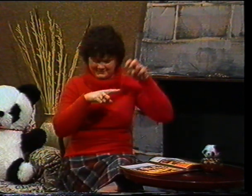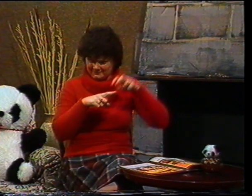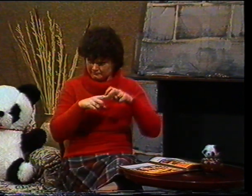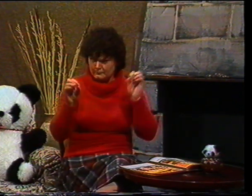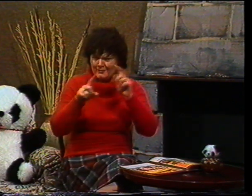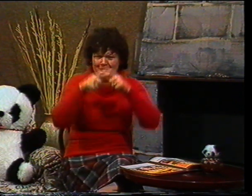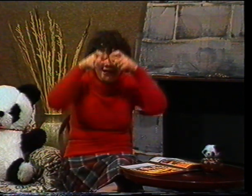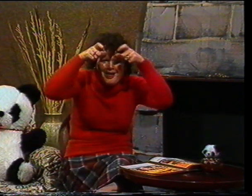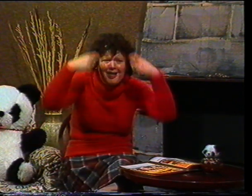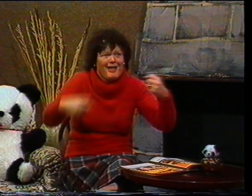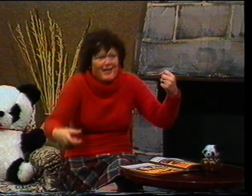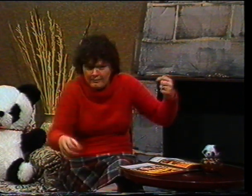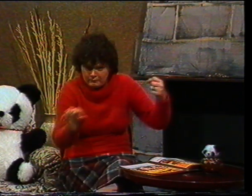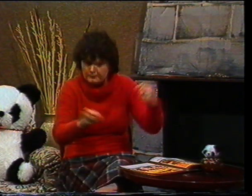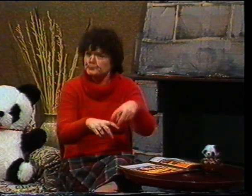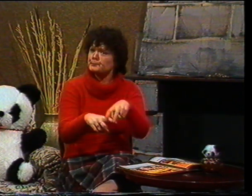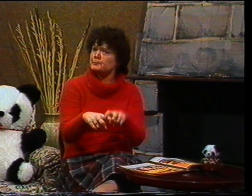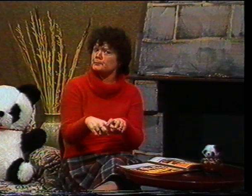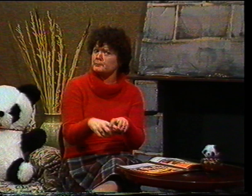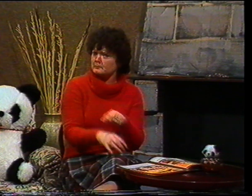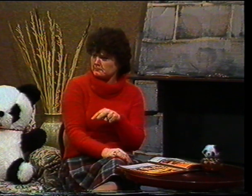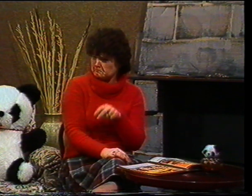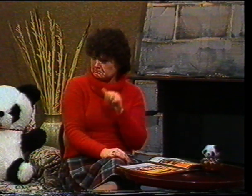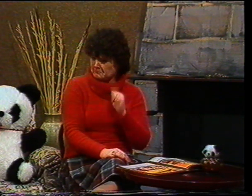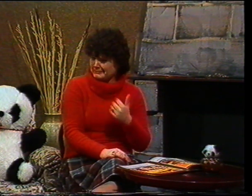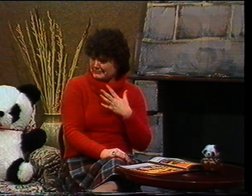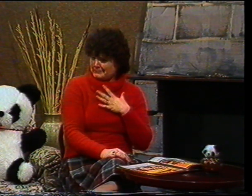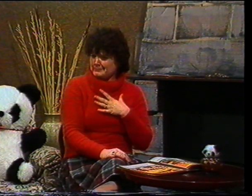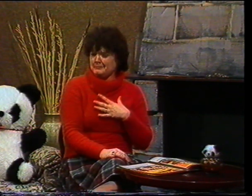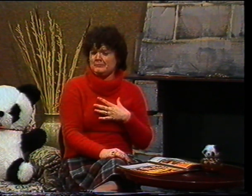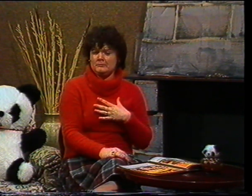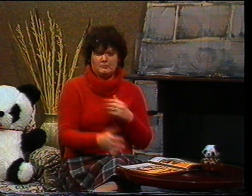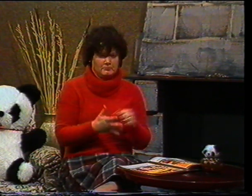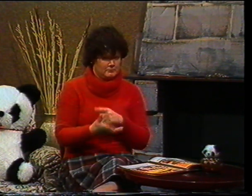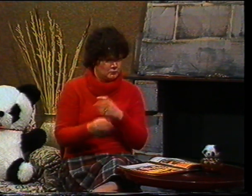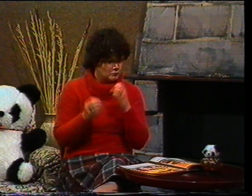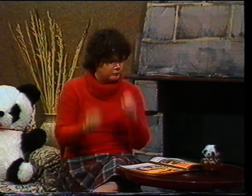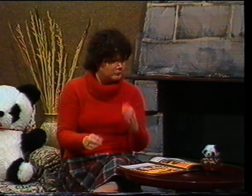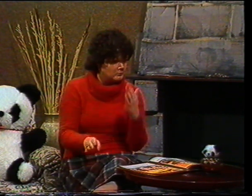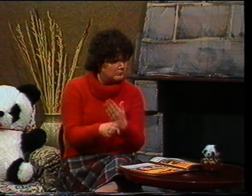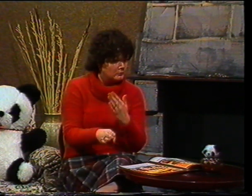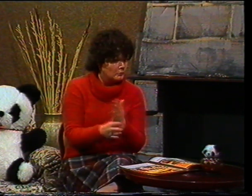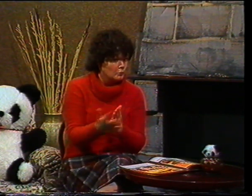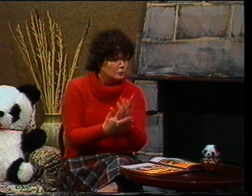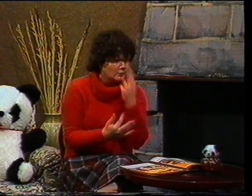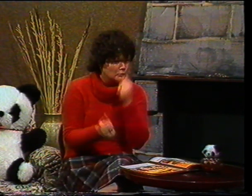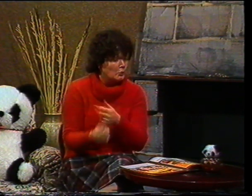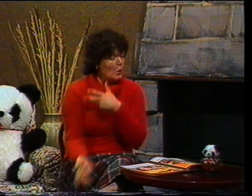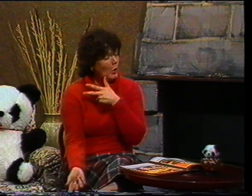morning. He didn't look exhausted or tired. He just sat there. He was quite smart. That means he hasn't been